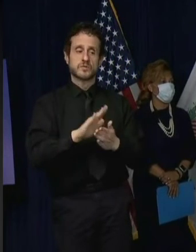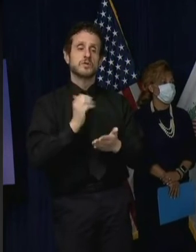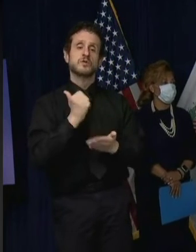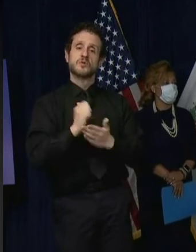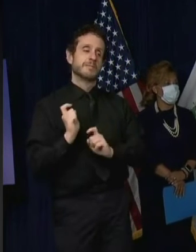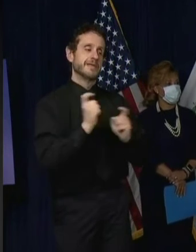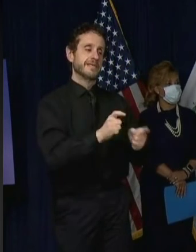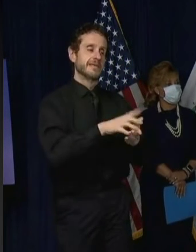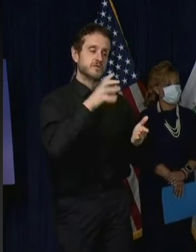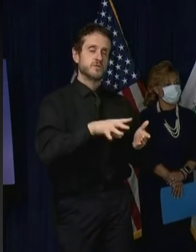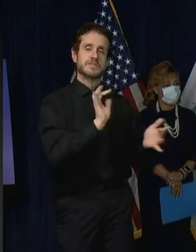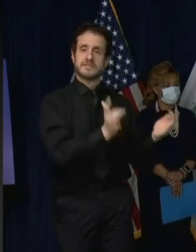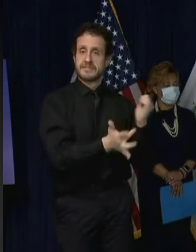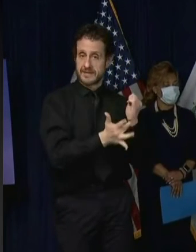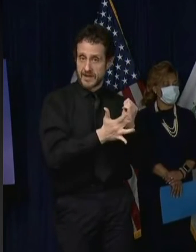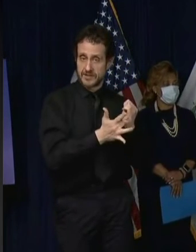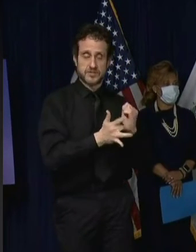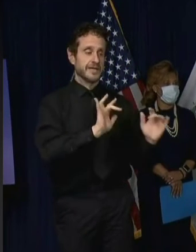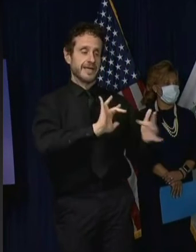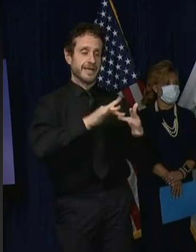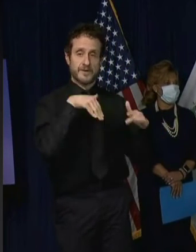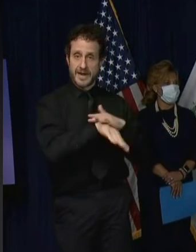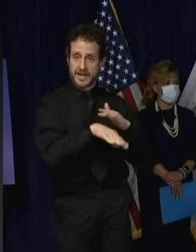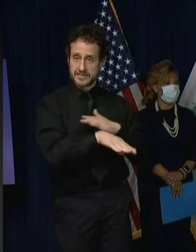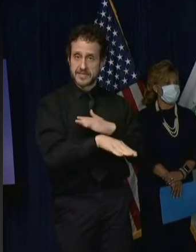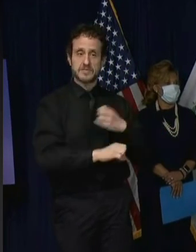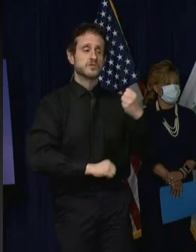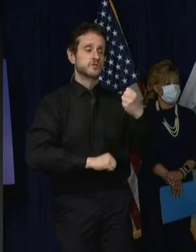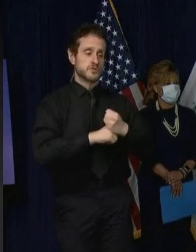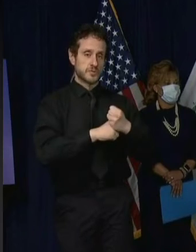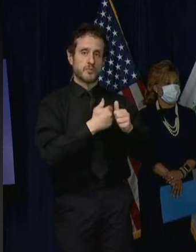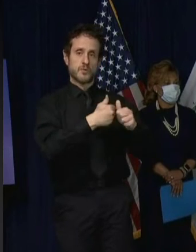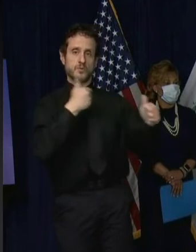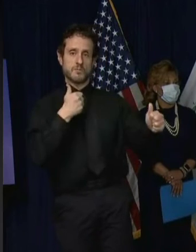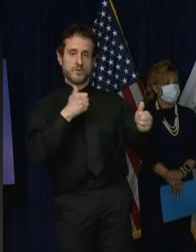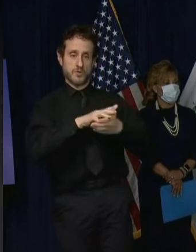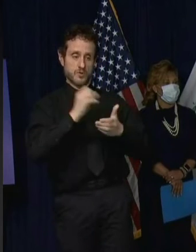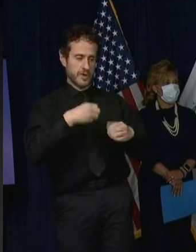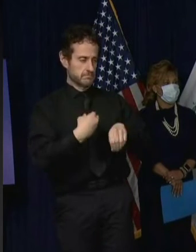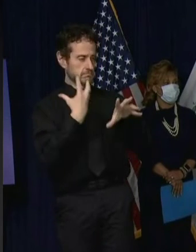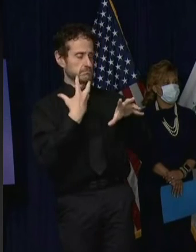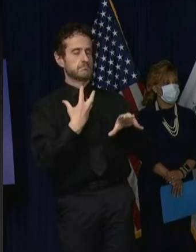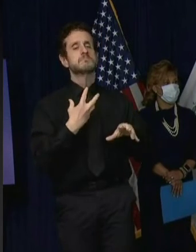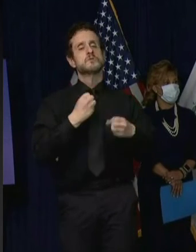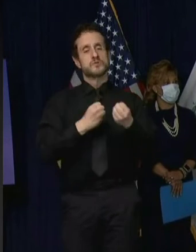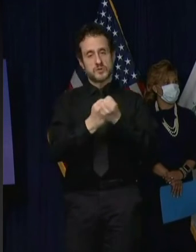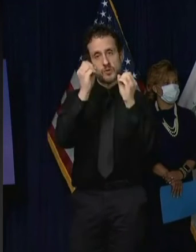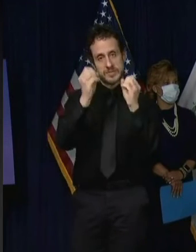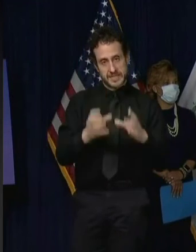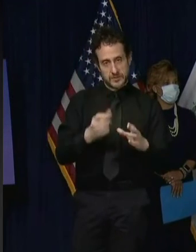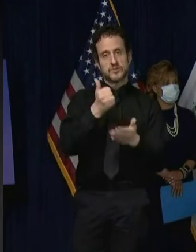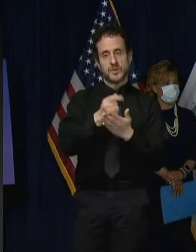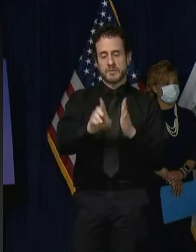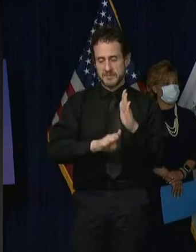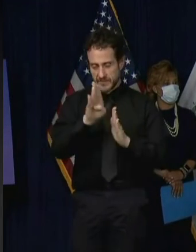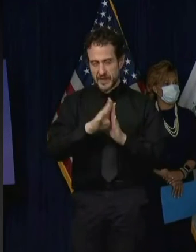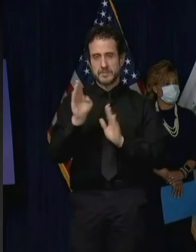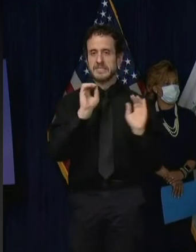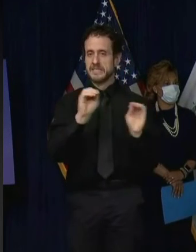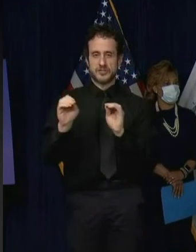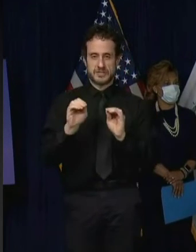internet access to enhance remote learning, support teachers in developing their remote instruction skills, and assist schools